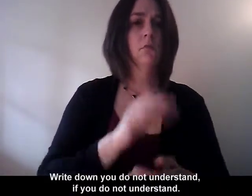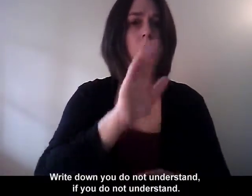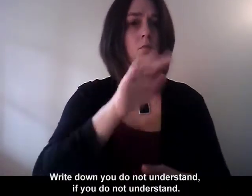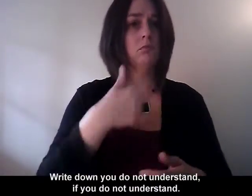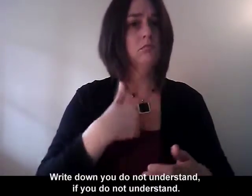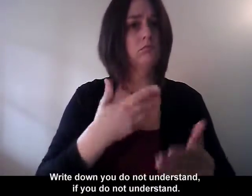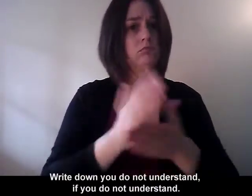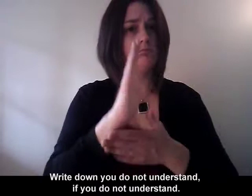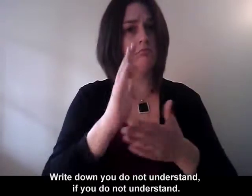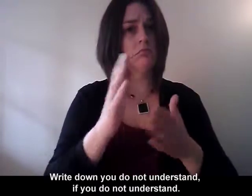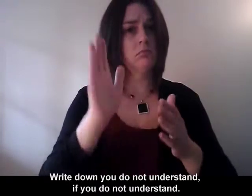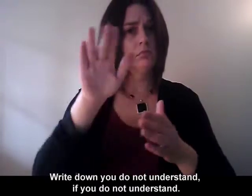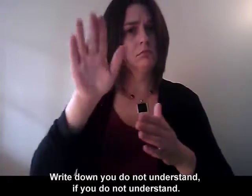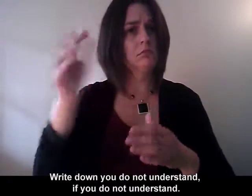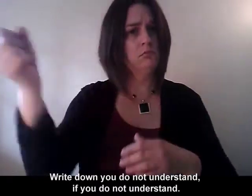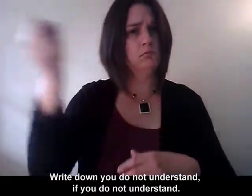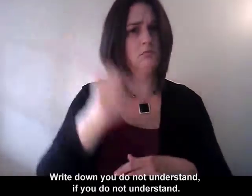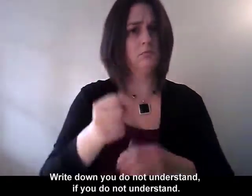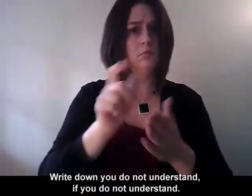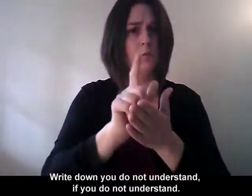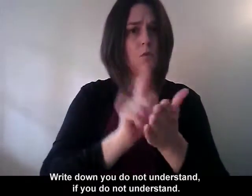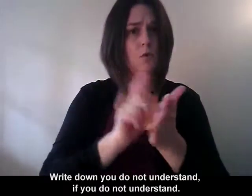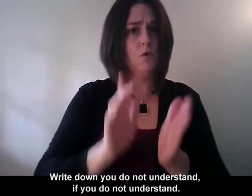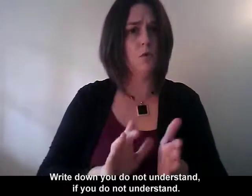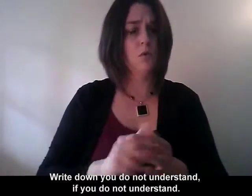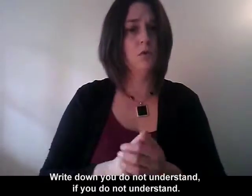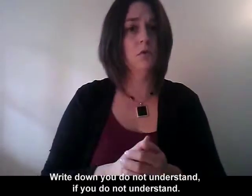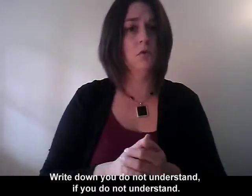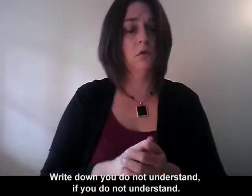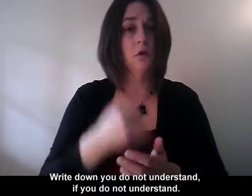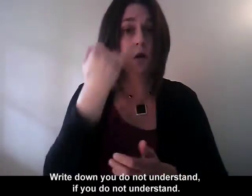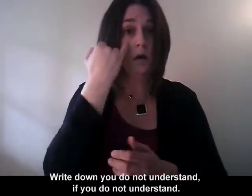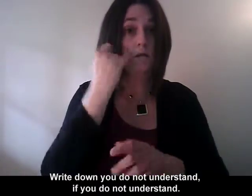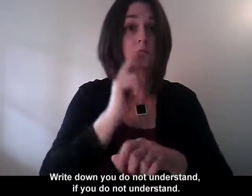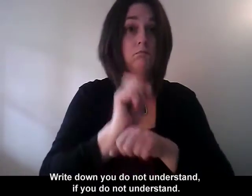Write down "you do not understand" if you do not understand.